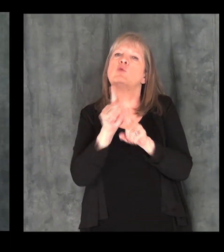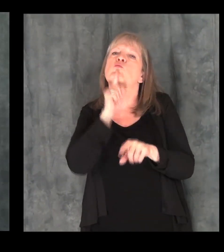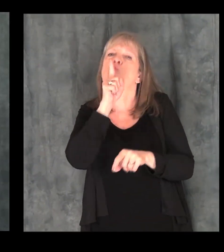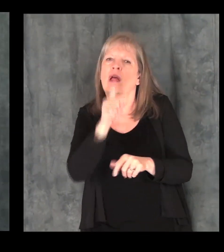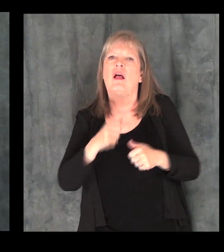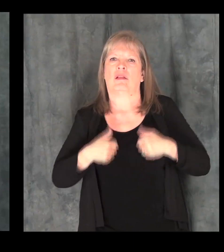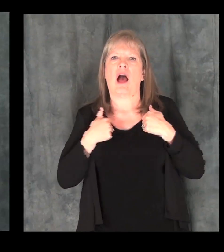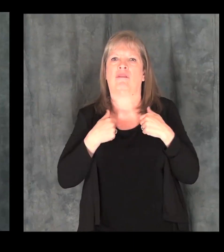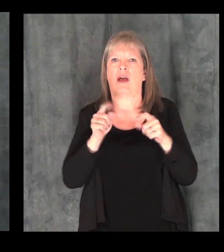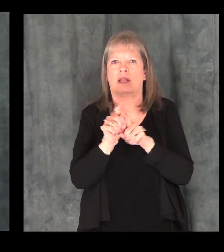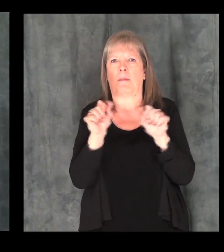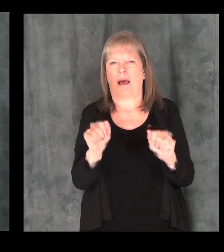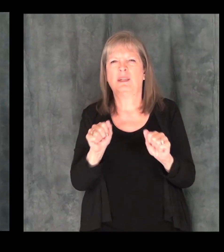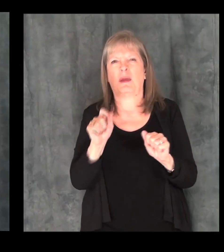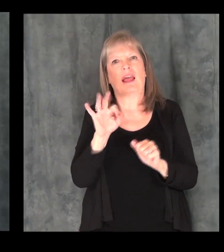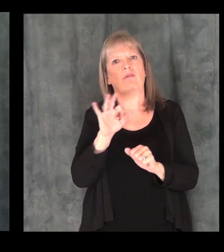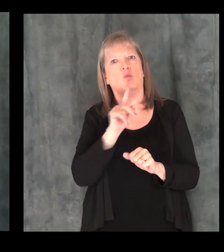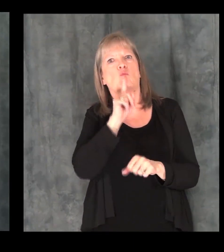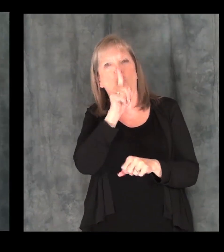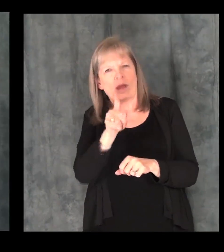what would happen in a real court case.